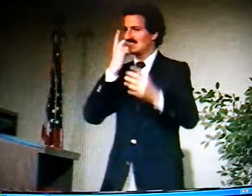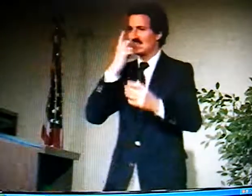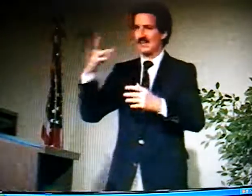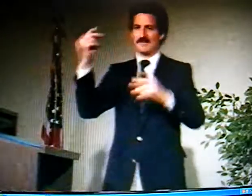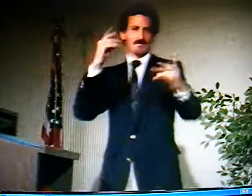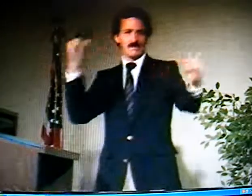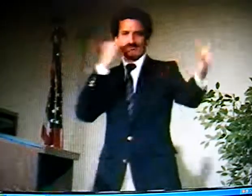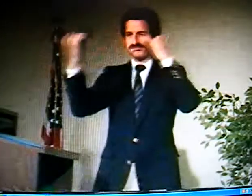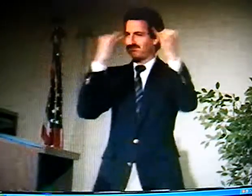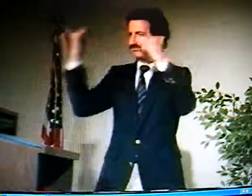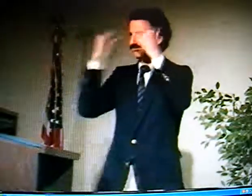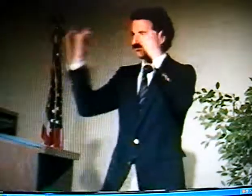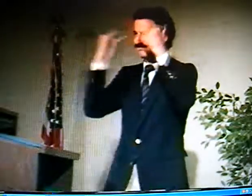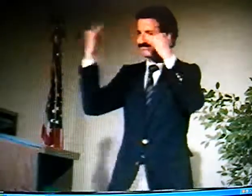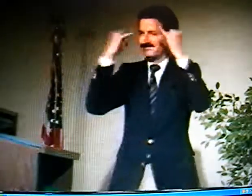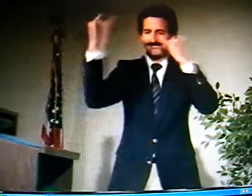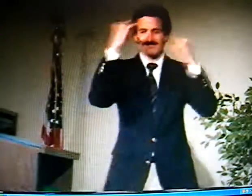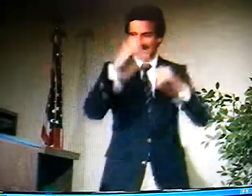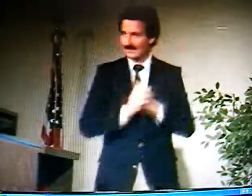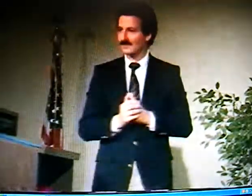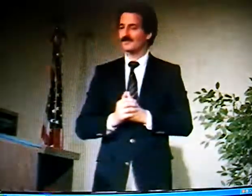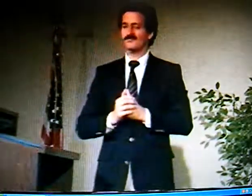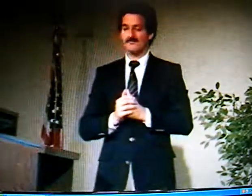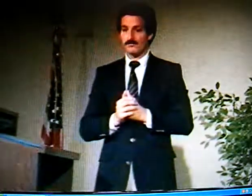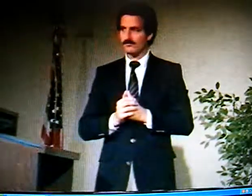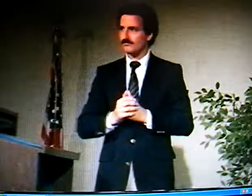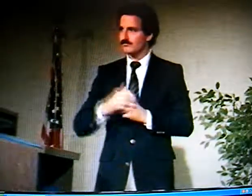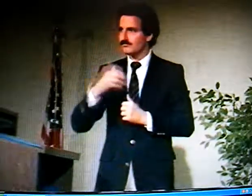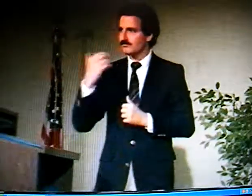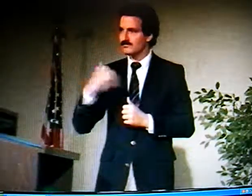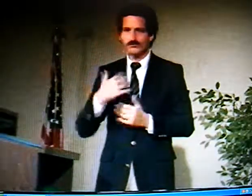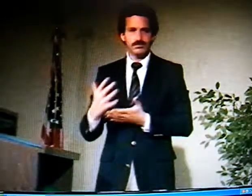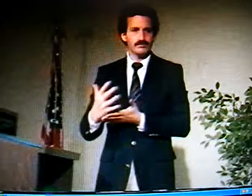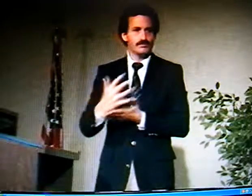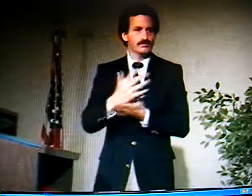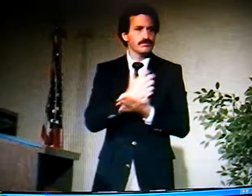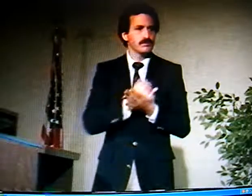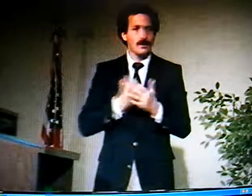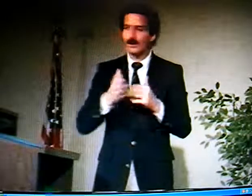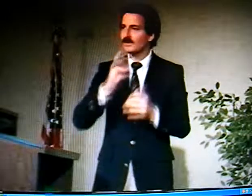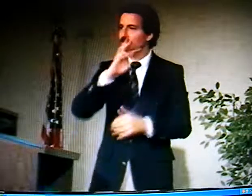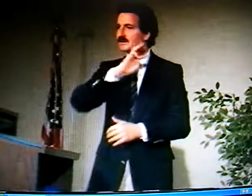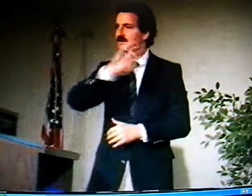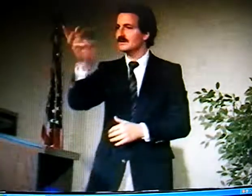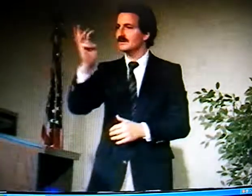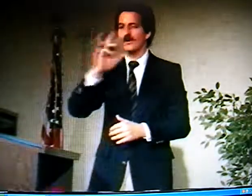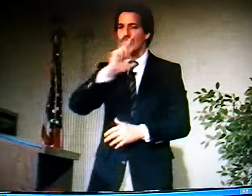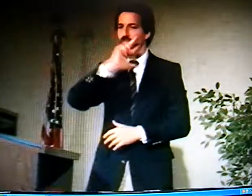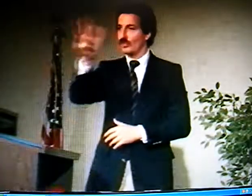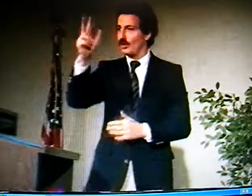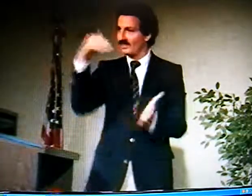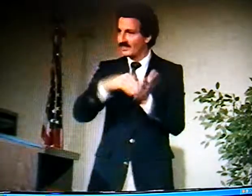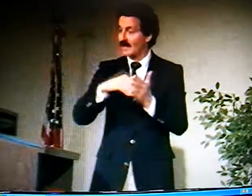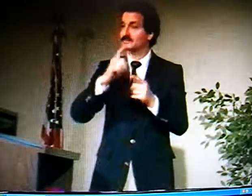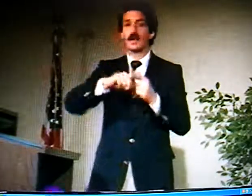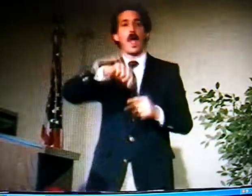So suddenly we are getting tons of people calling in. It was great. The money was flowing in. We